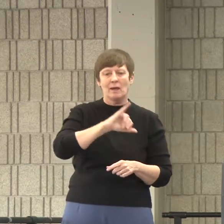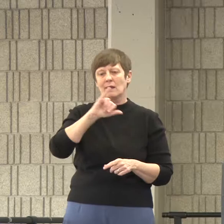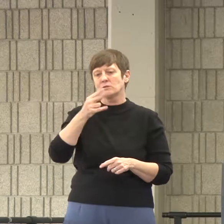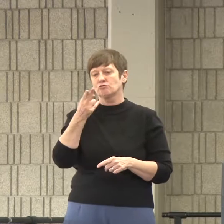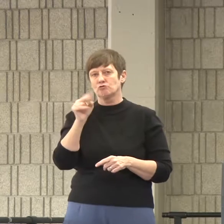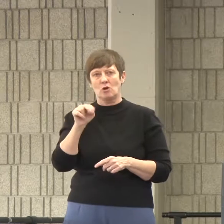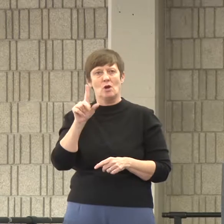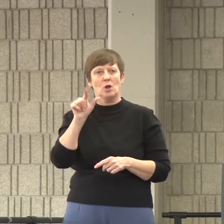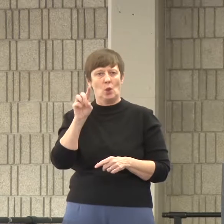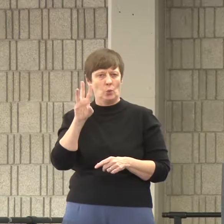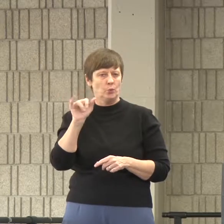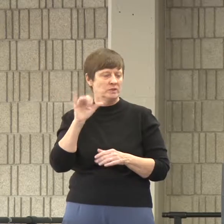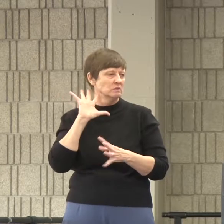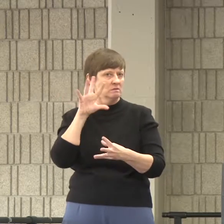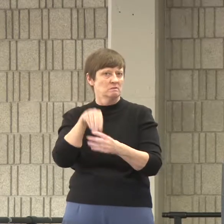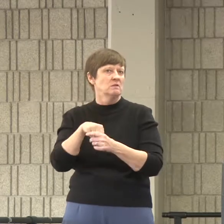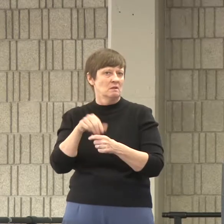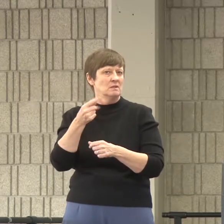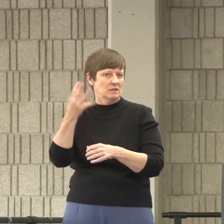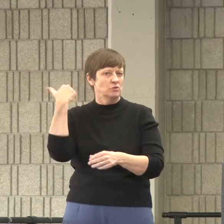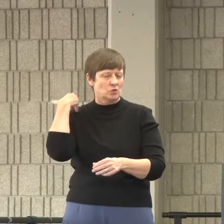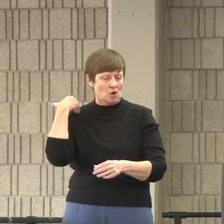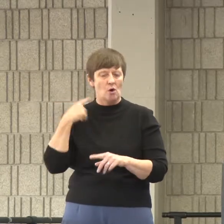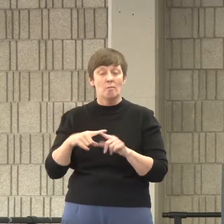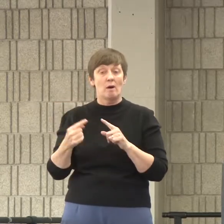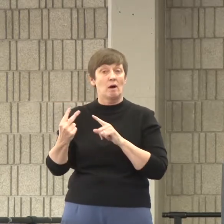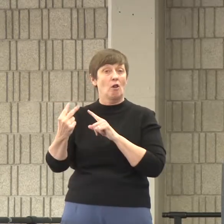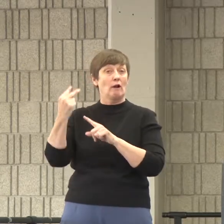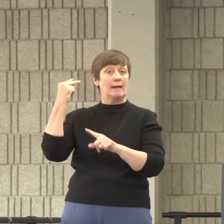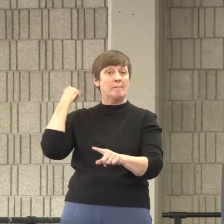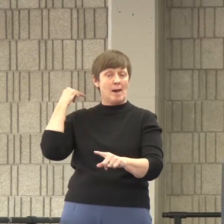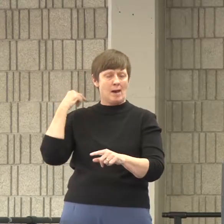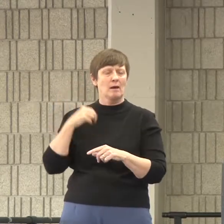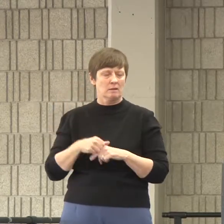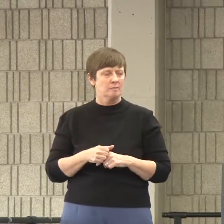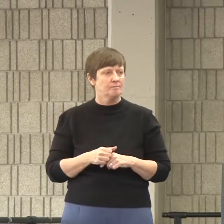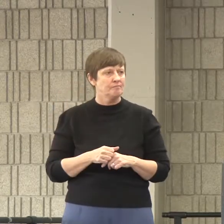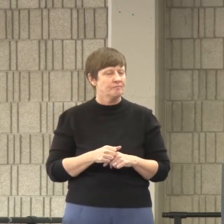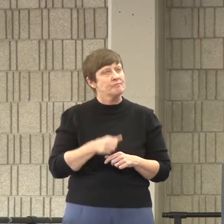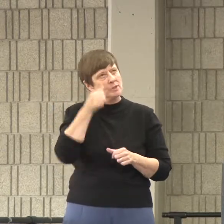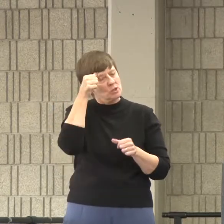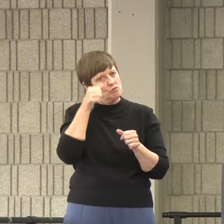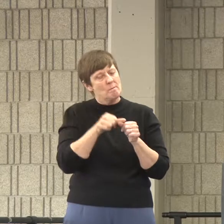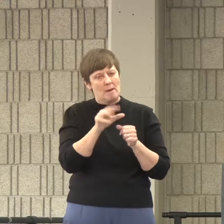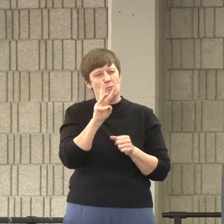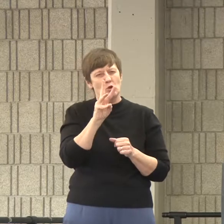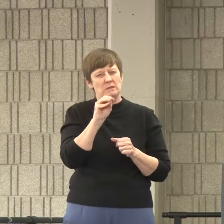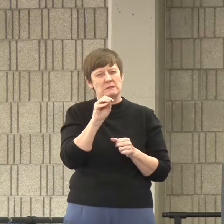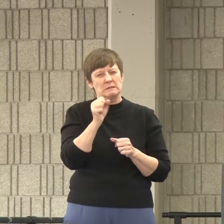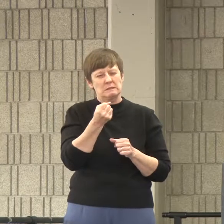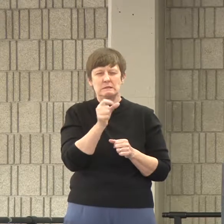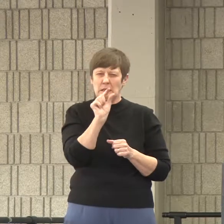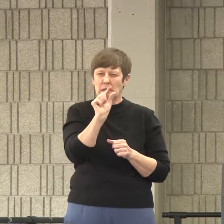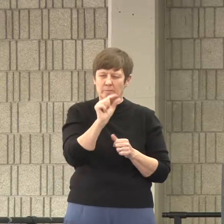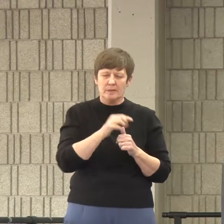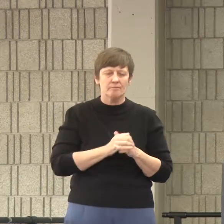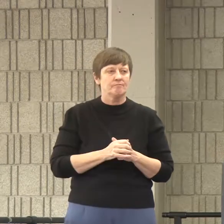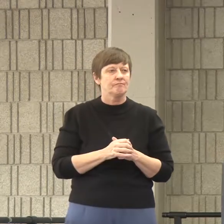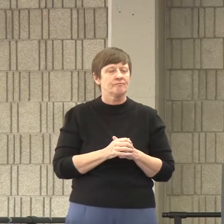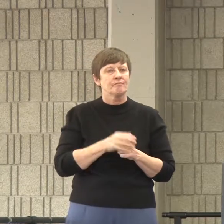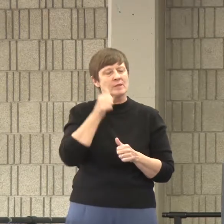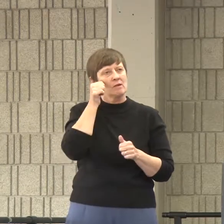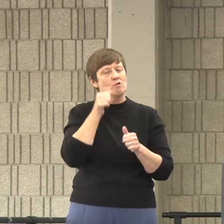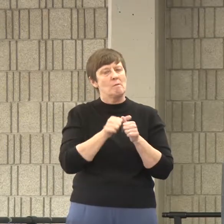ago. But going back in that time, I remember the 60s a little bit, and I remember